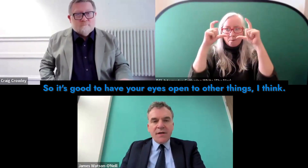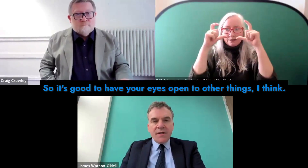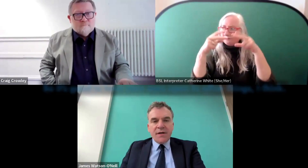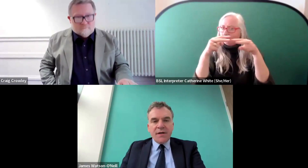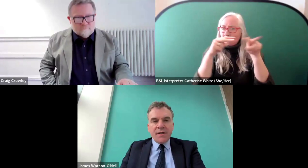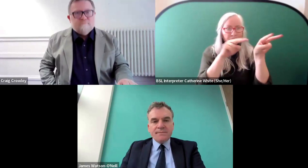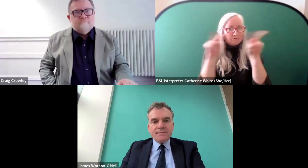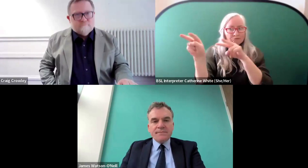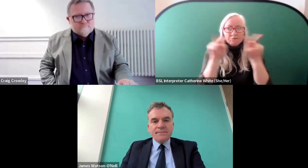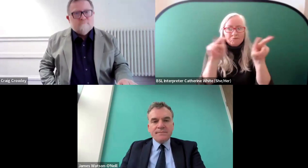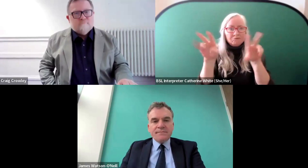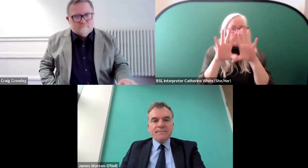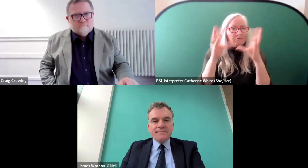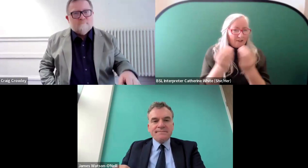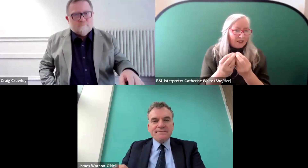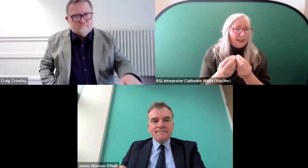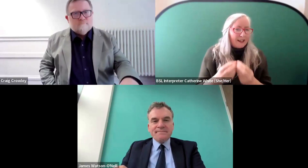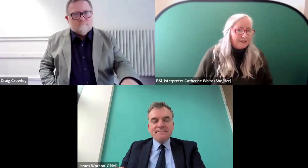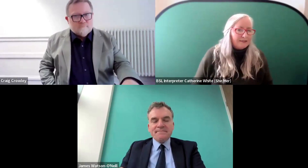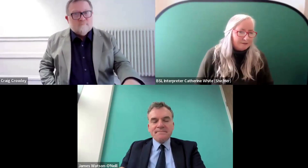think.